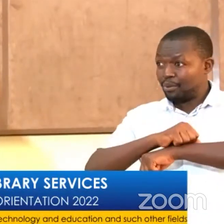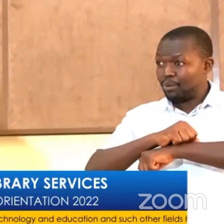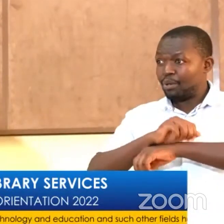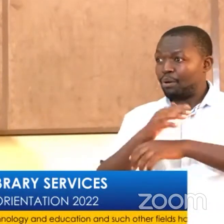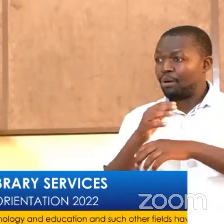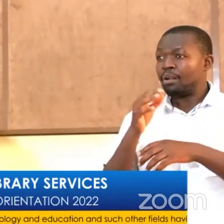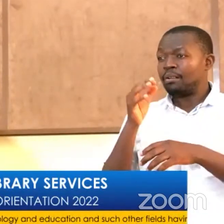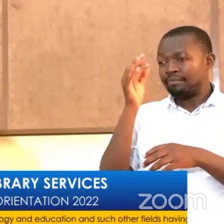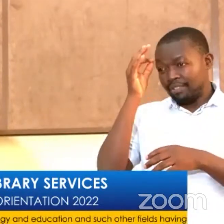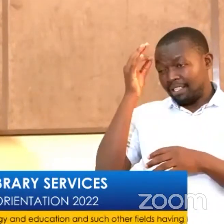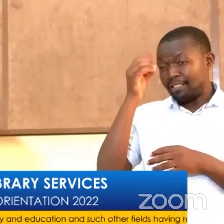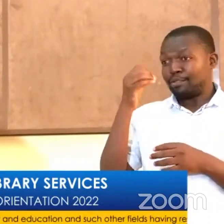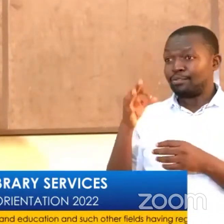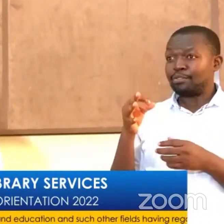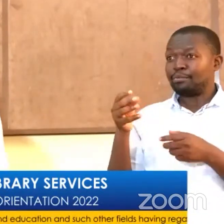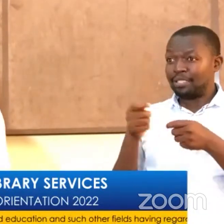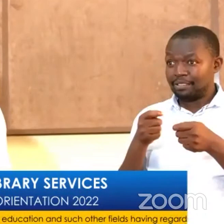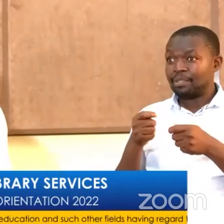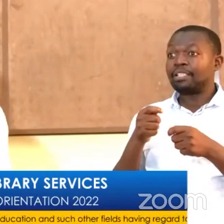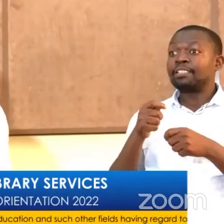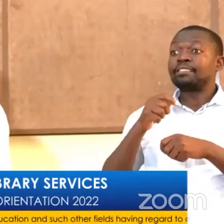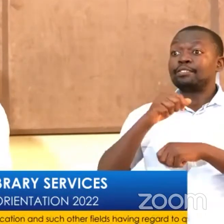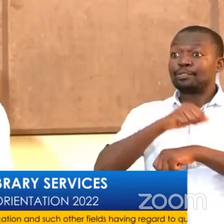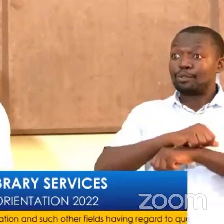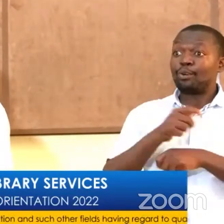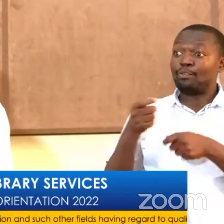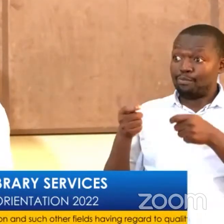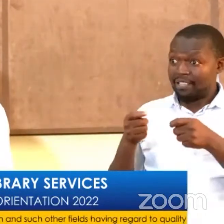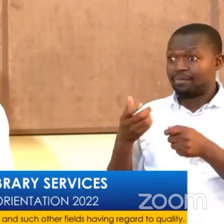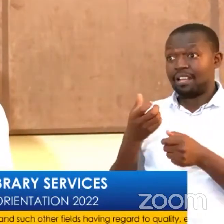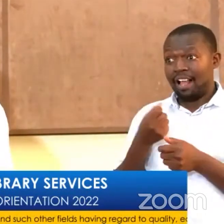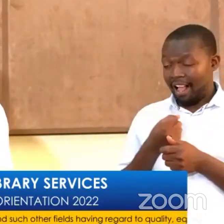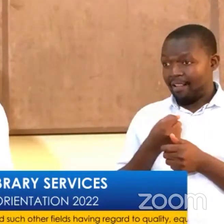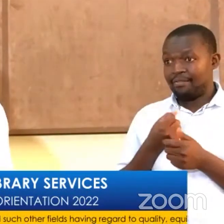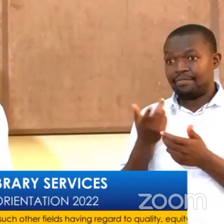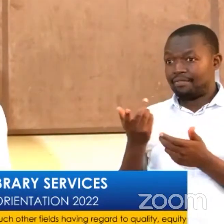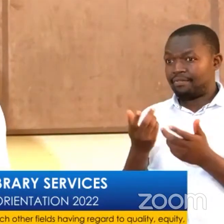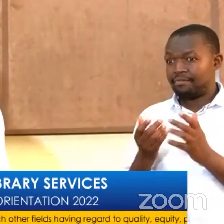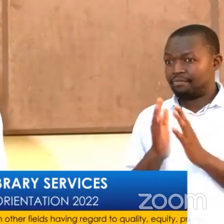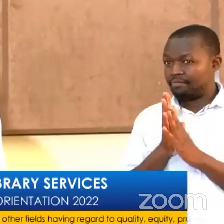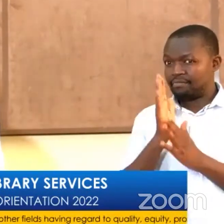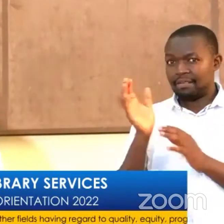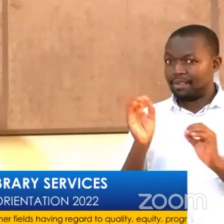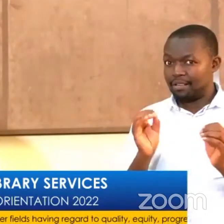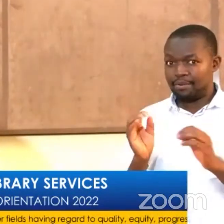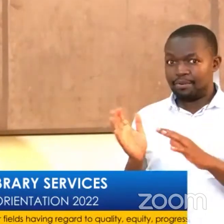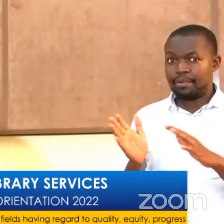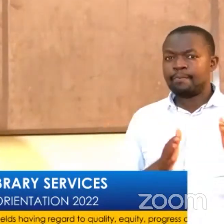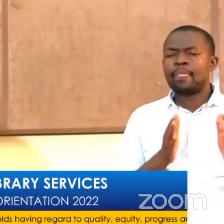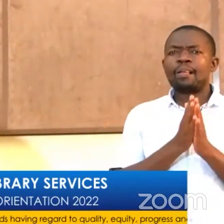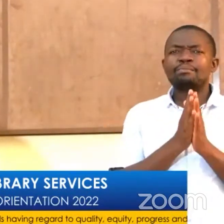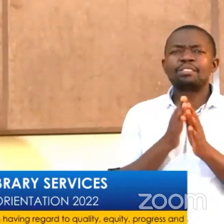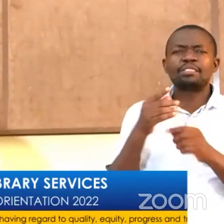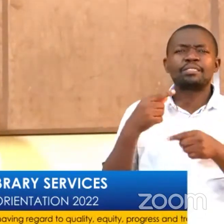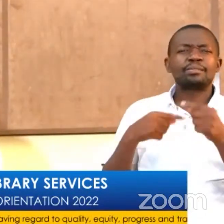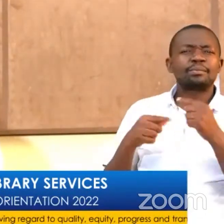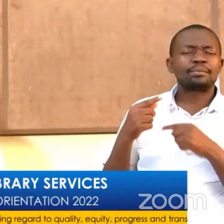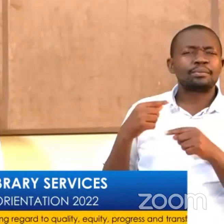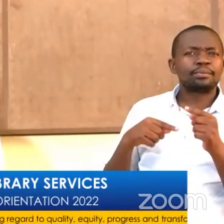Faculty of Management, but it's School of Management. Please, I beg, a rewind on the